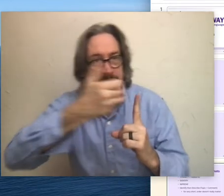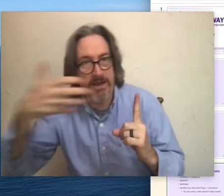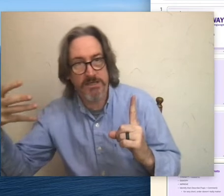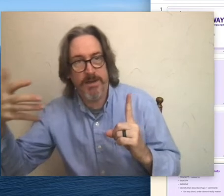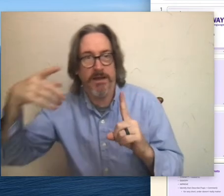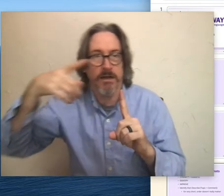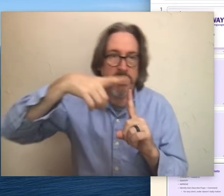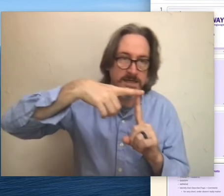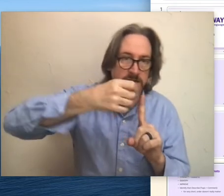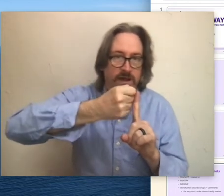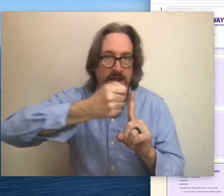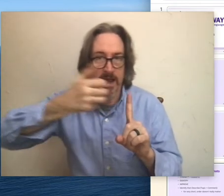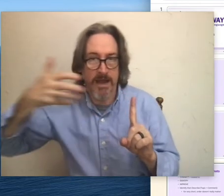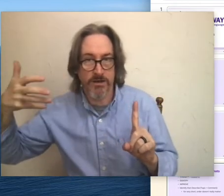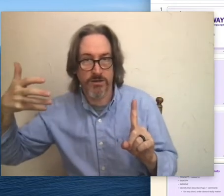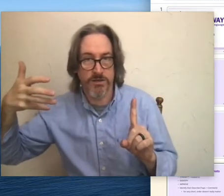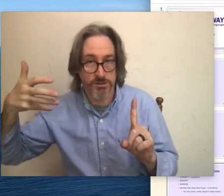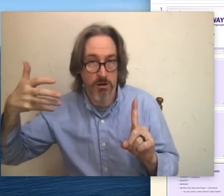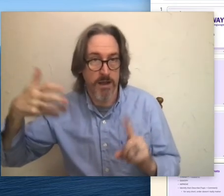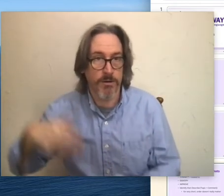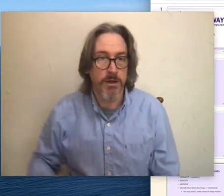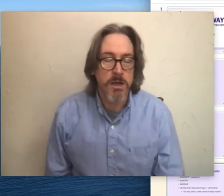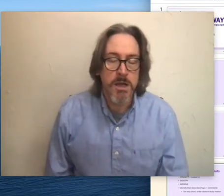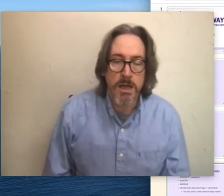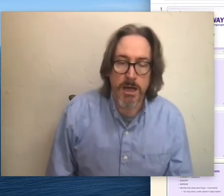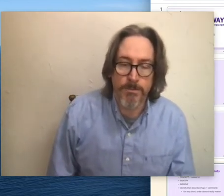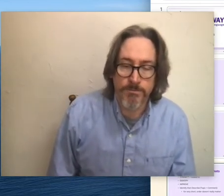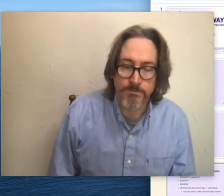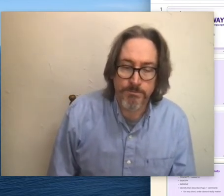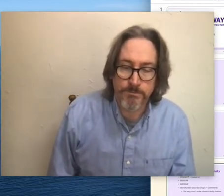it and then expanding, identify and describe.